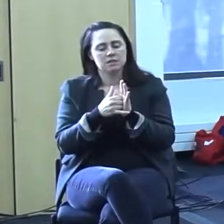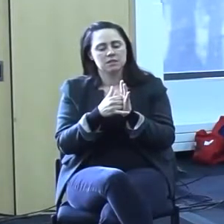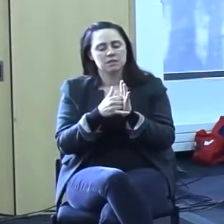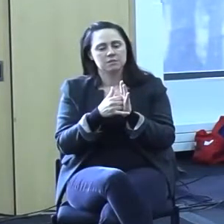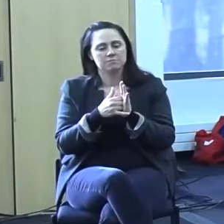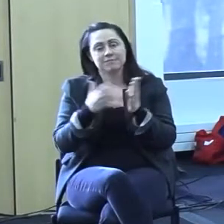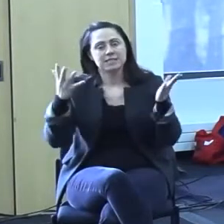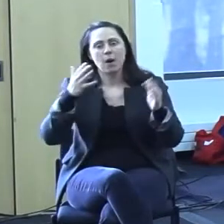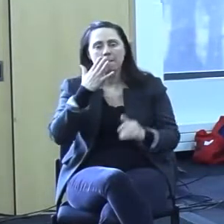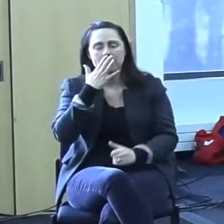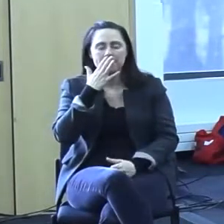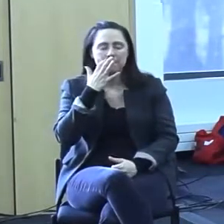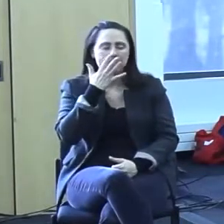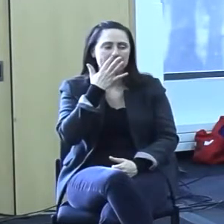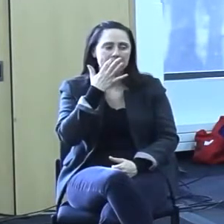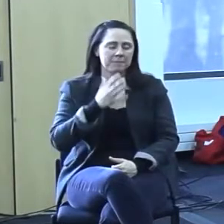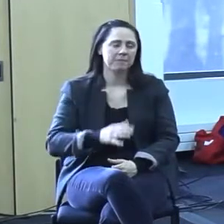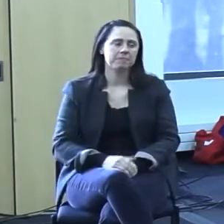that's all.